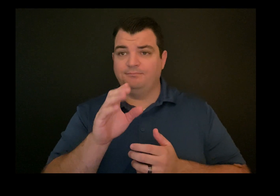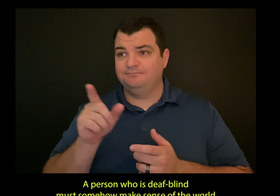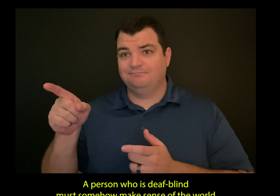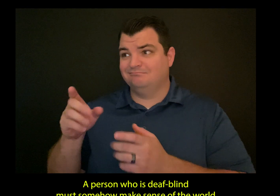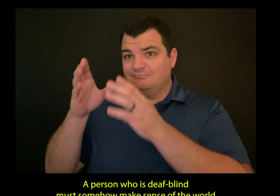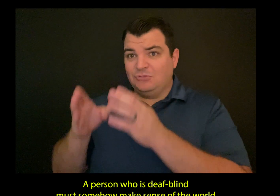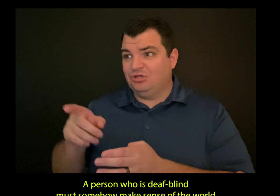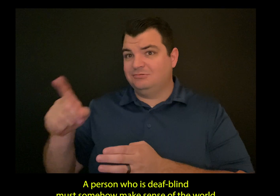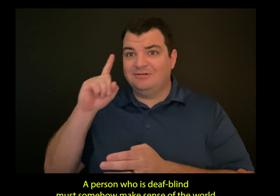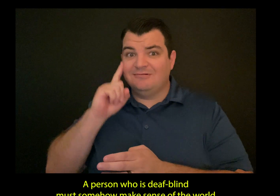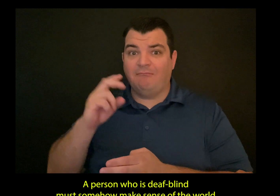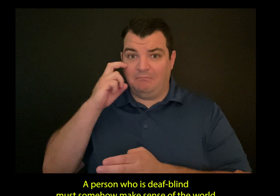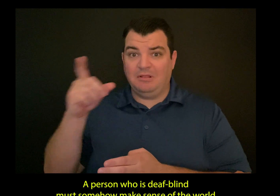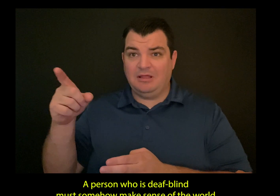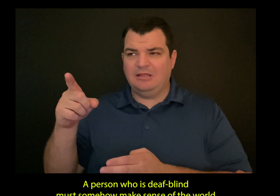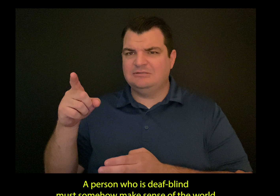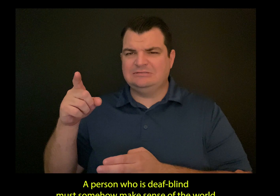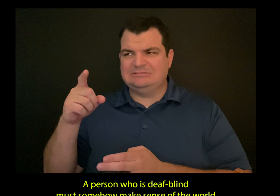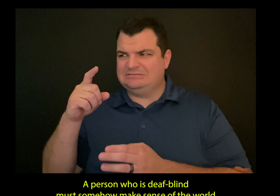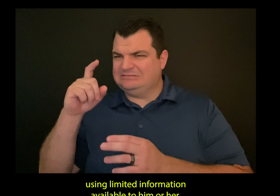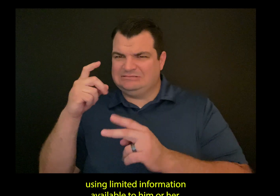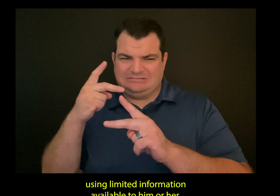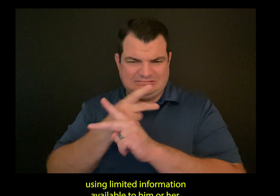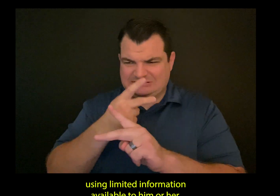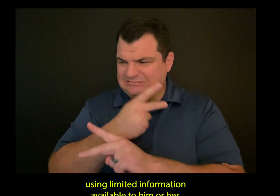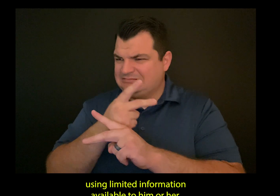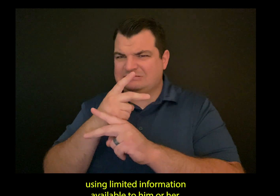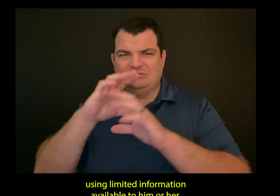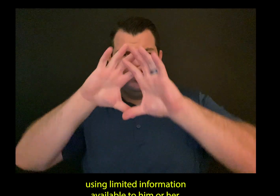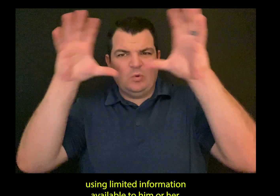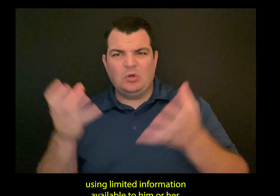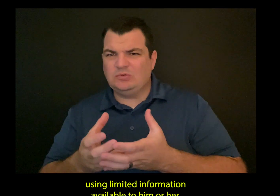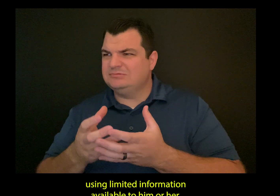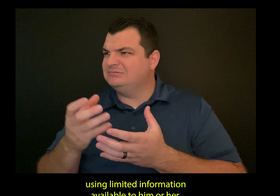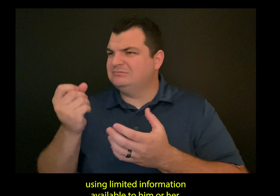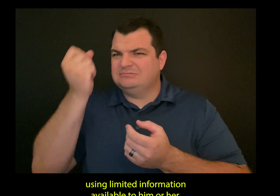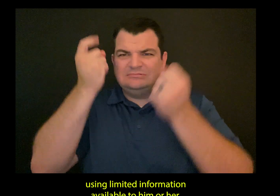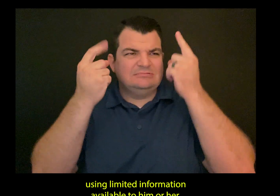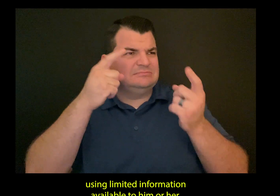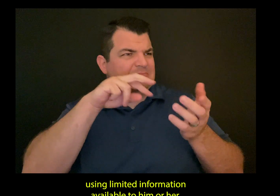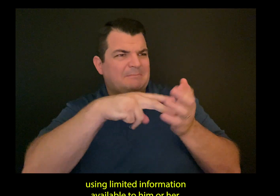A person who is deafblind must somehow make sense of the world using limited information available to him or her.